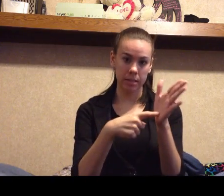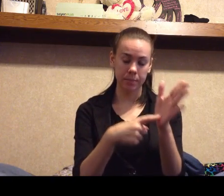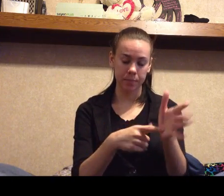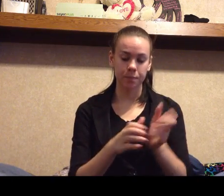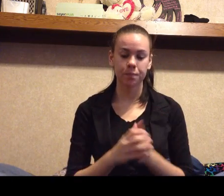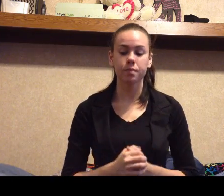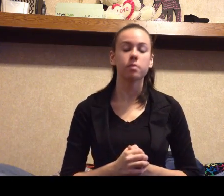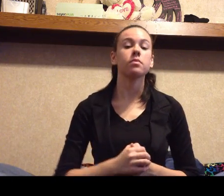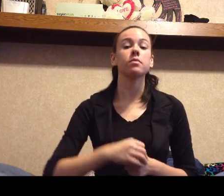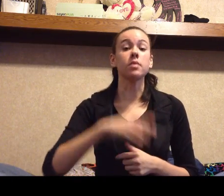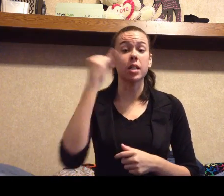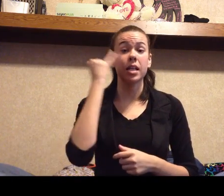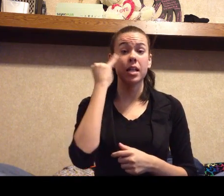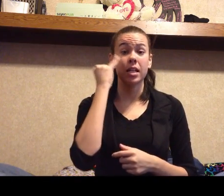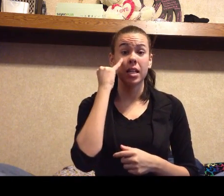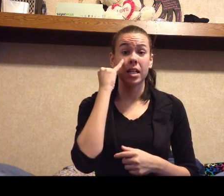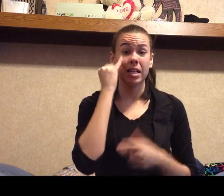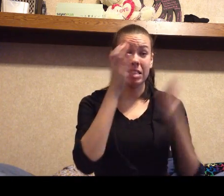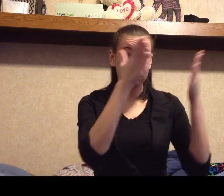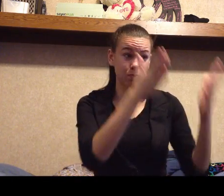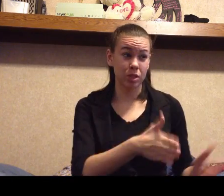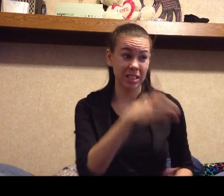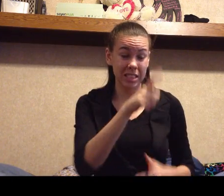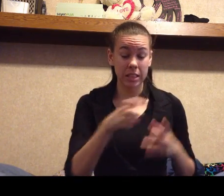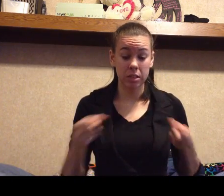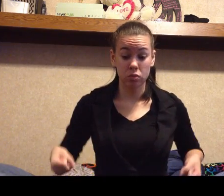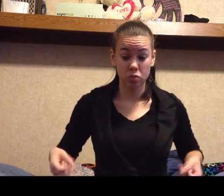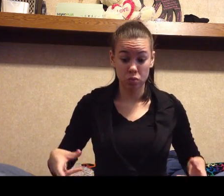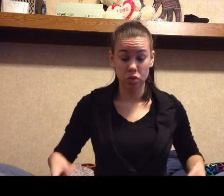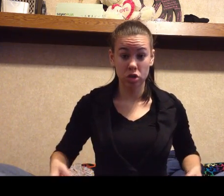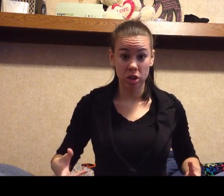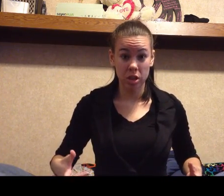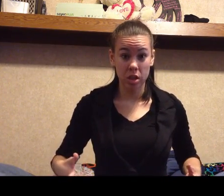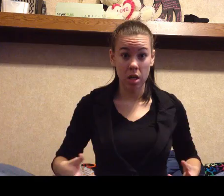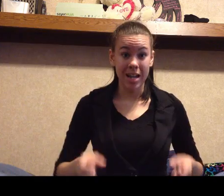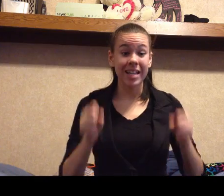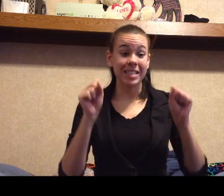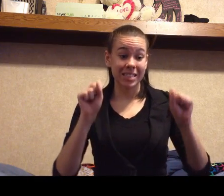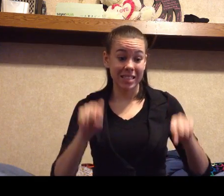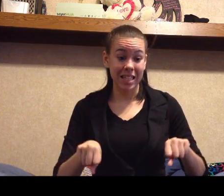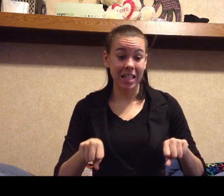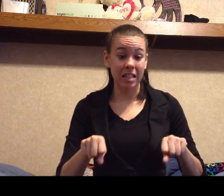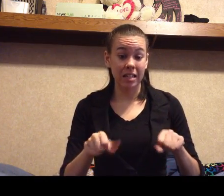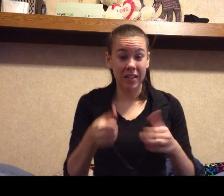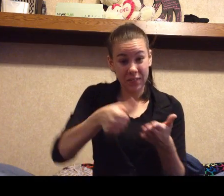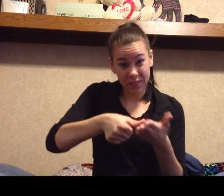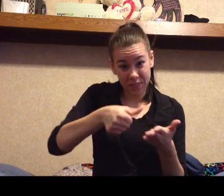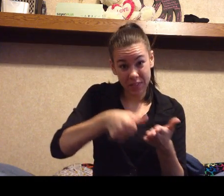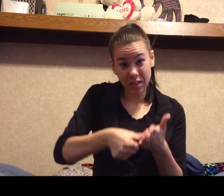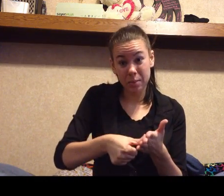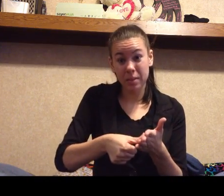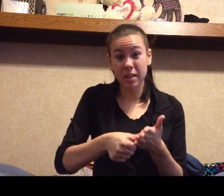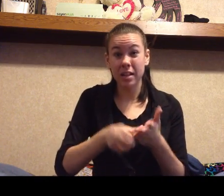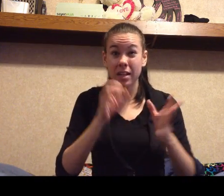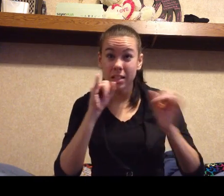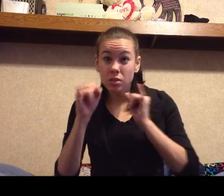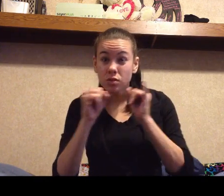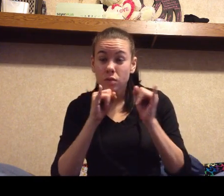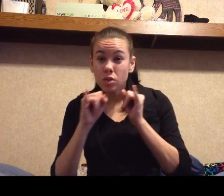will make sure that they can be fingerprinted, interviewed, and sworn in at a location that is wheelchair